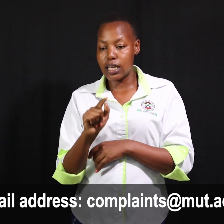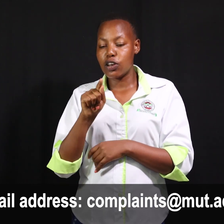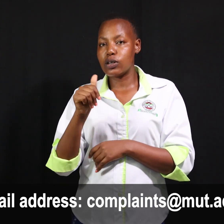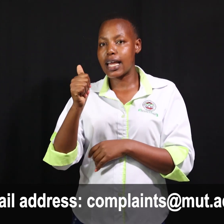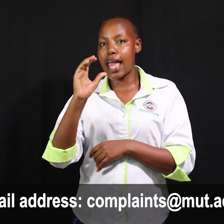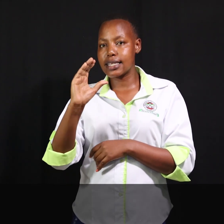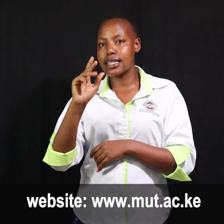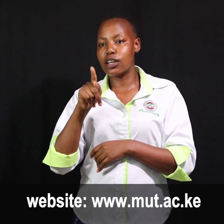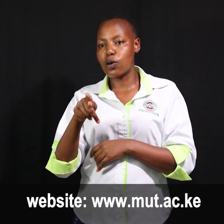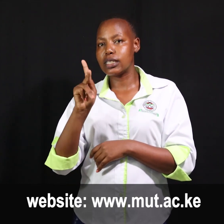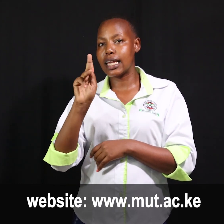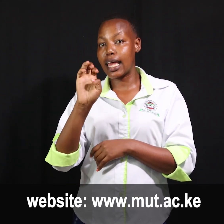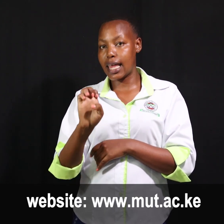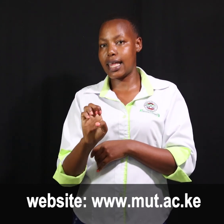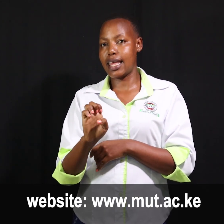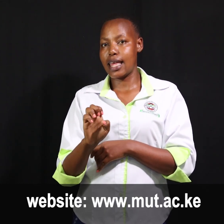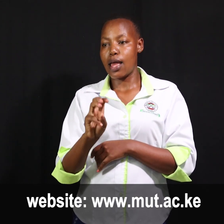complaints@mut.ac.ke. Website